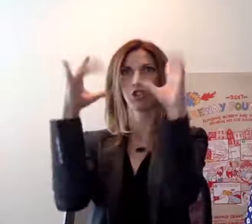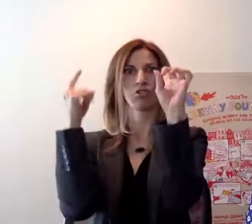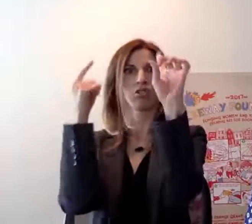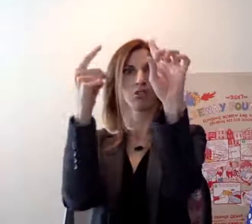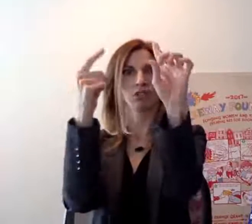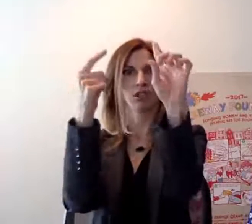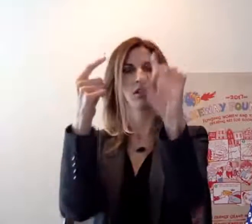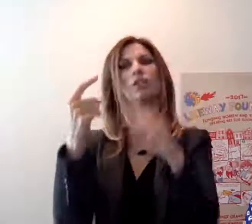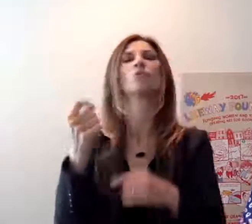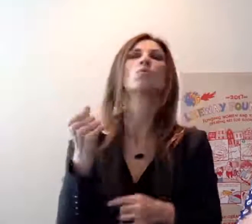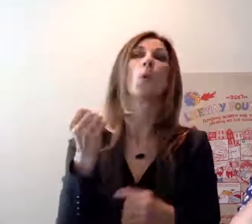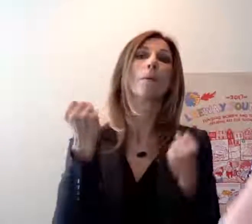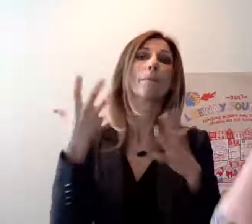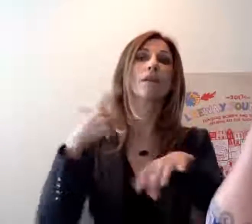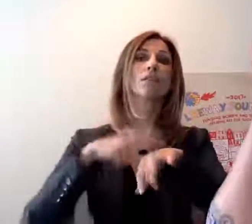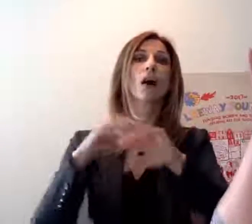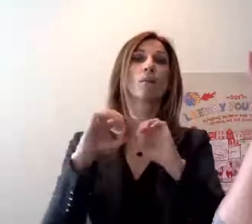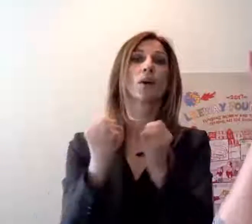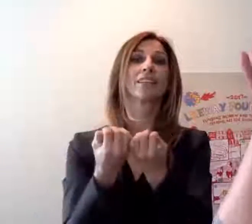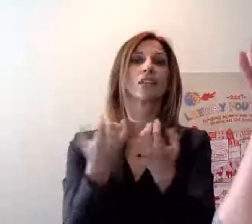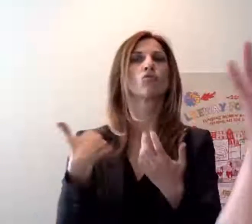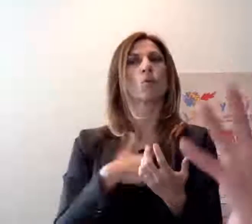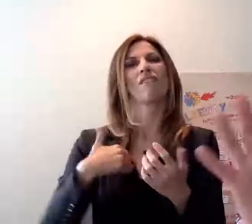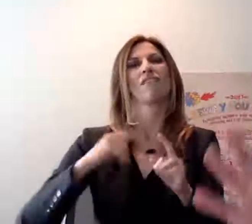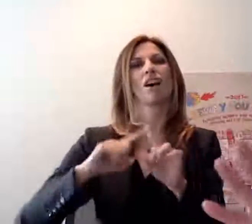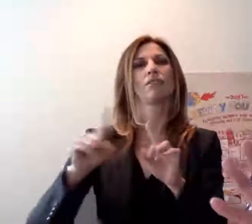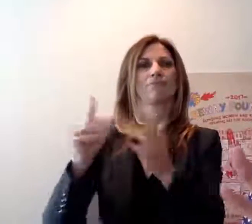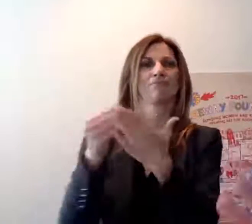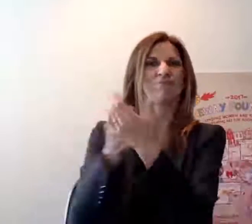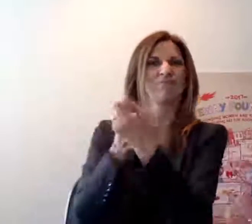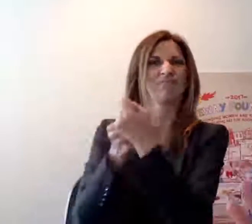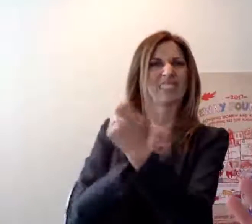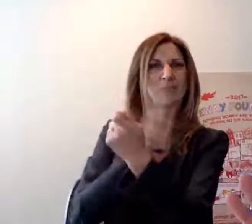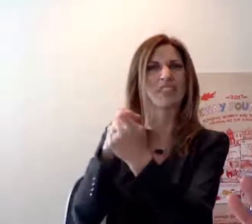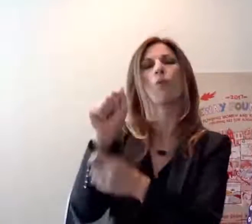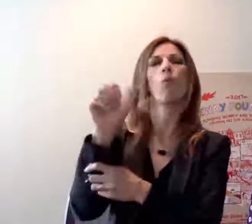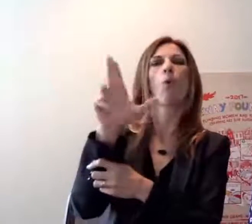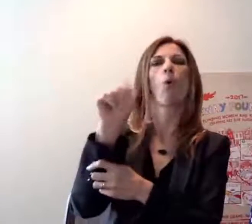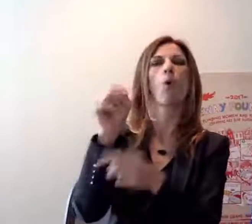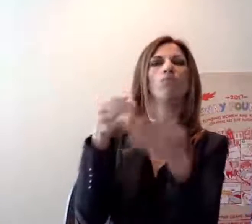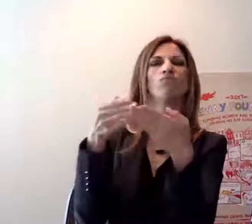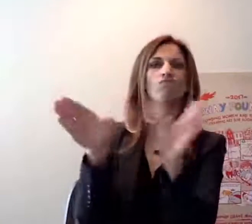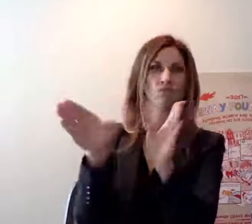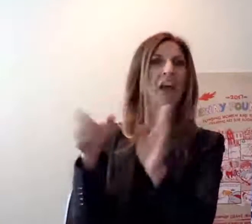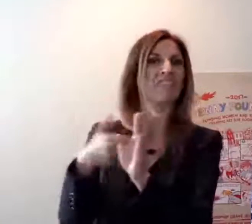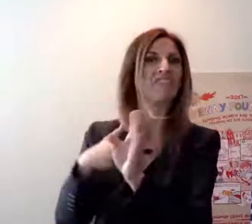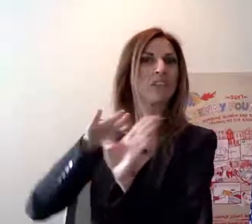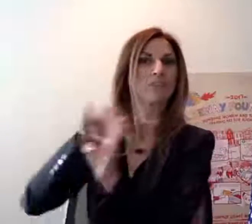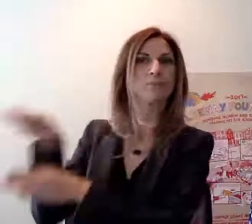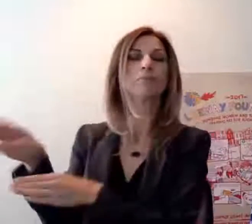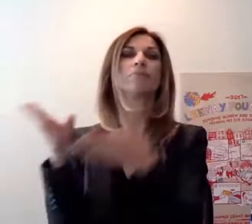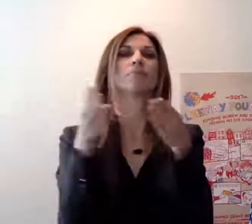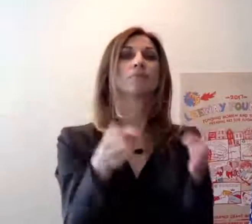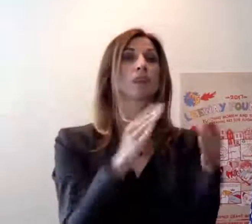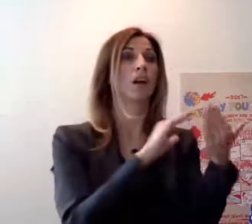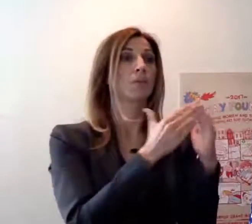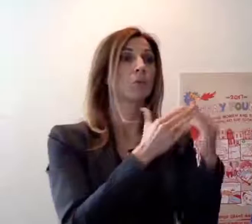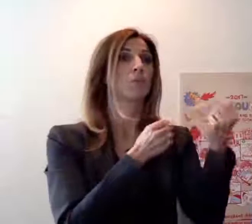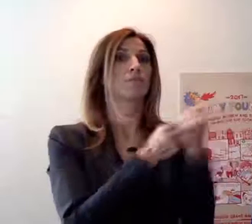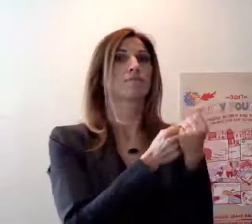So a lot of organizations, like there's funders that fund specifically just art, and there's funders that fund community organizing